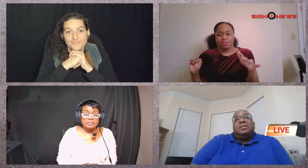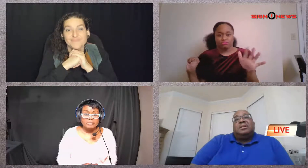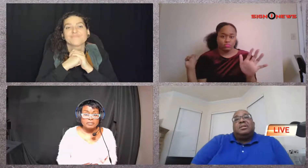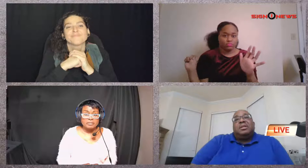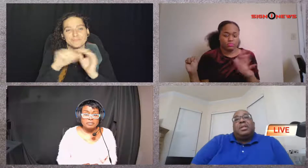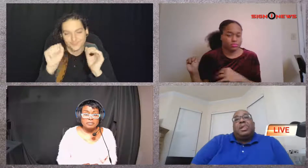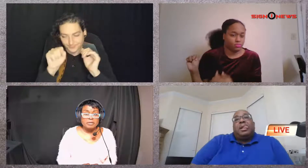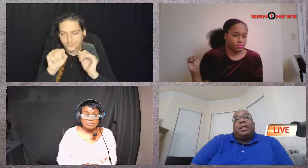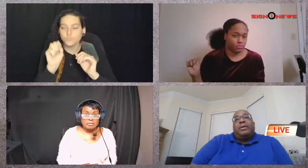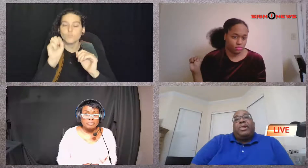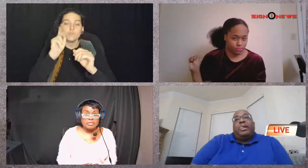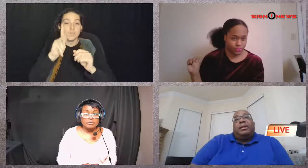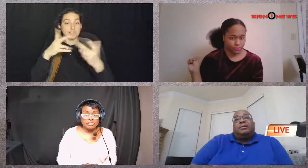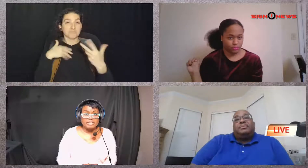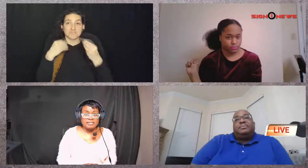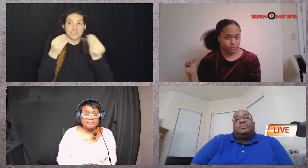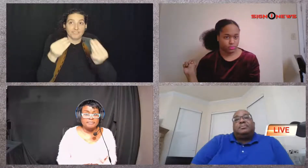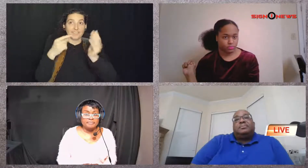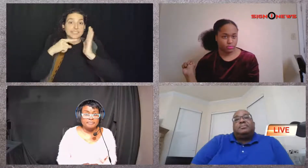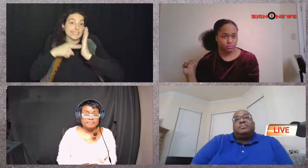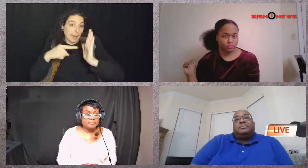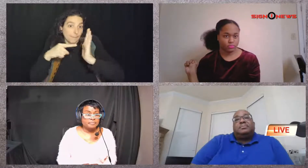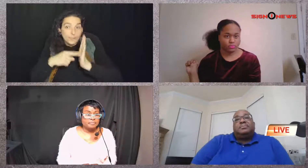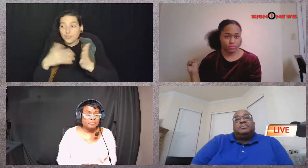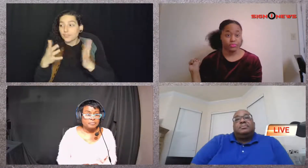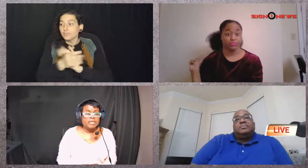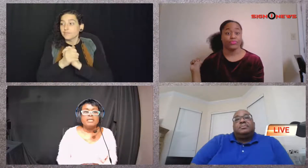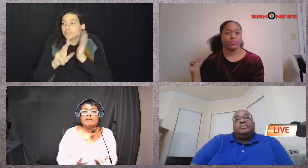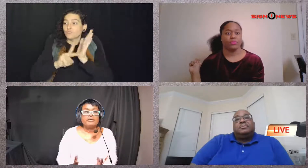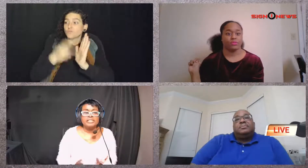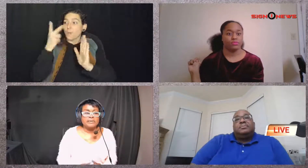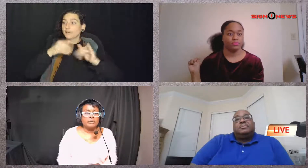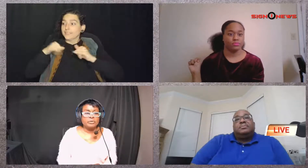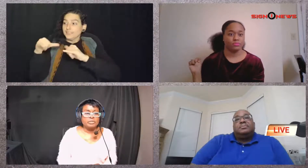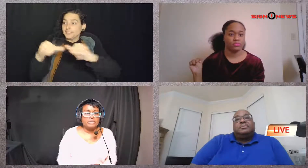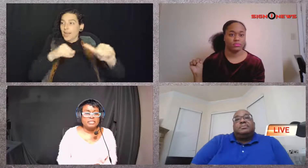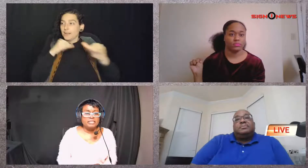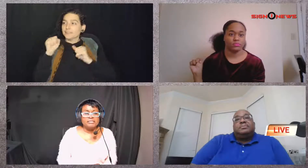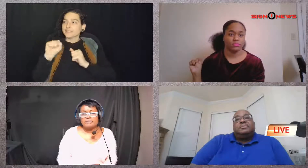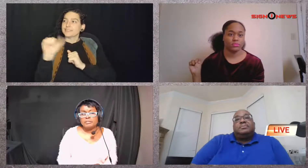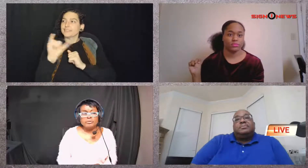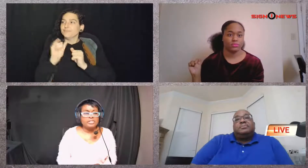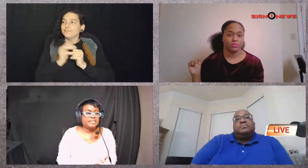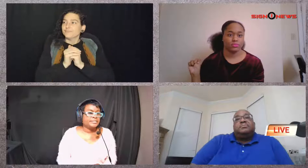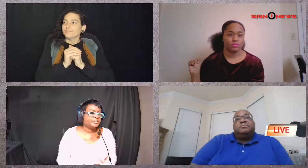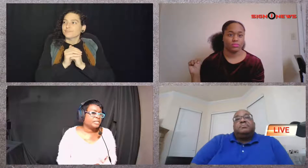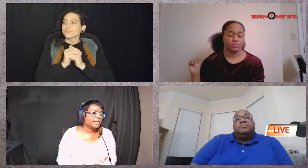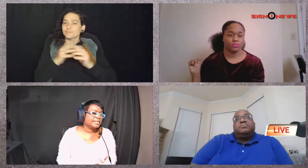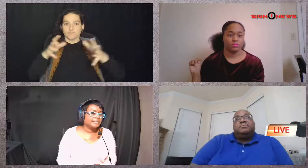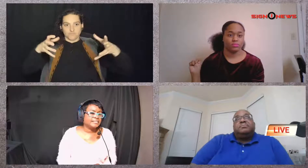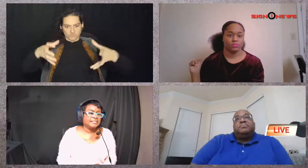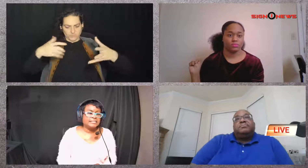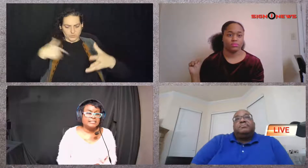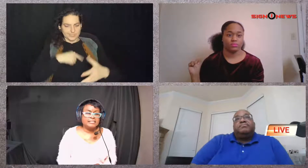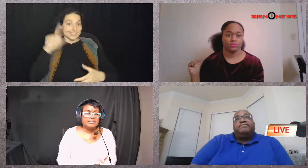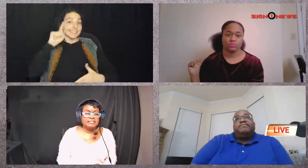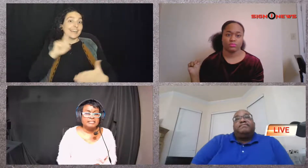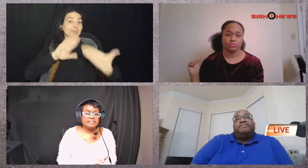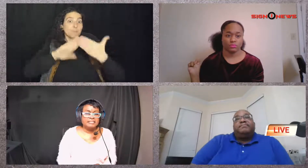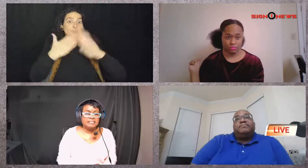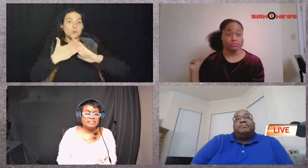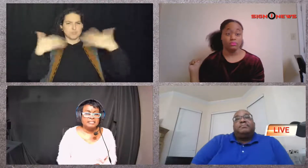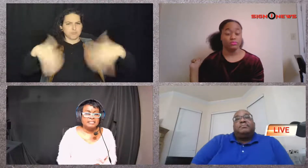on the double standard. Like, for example, double standard, like,